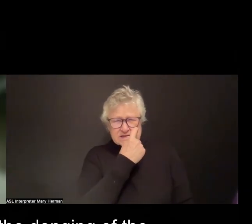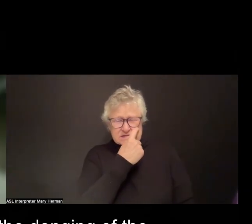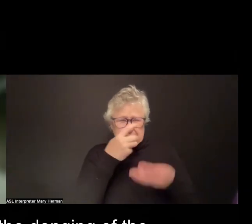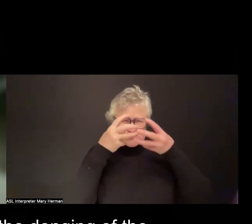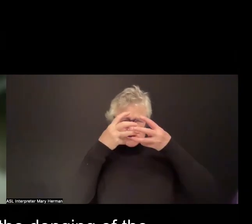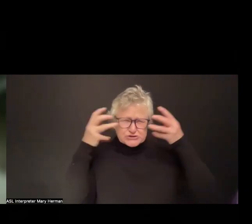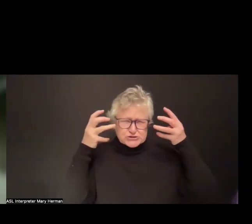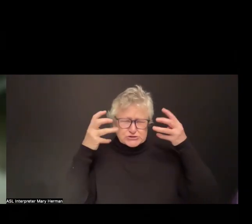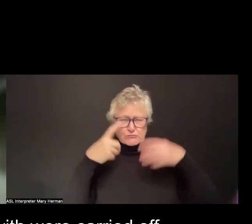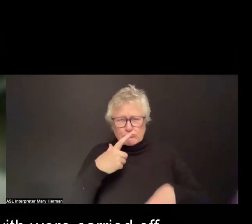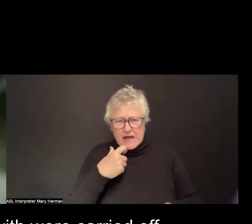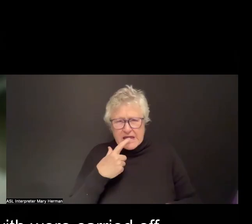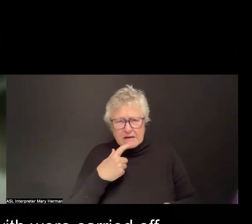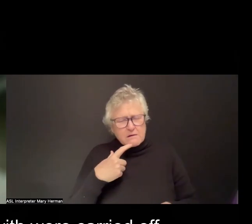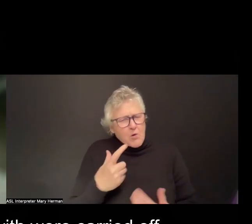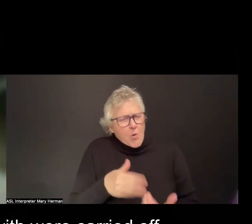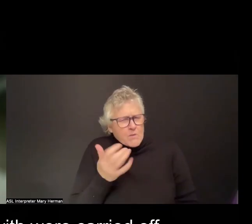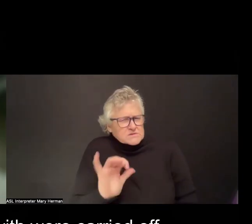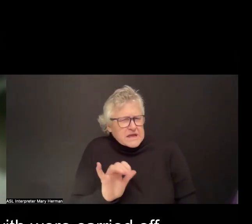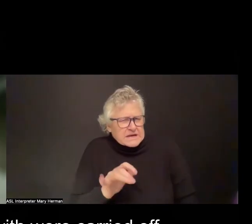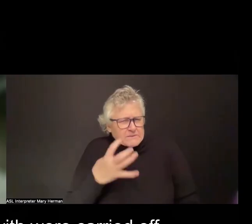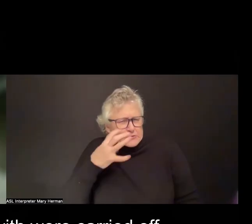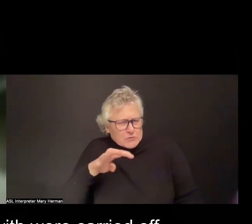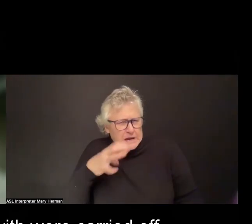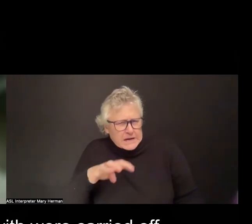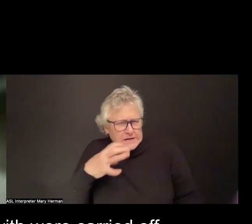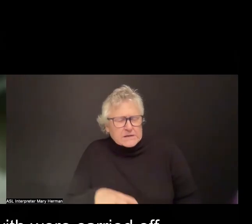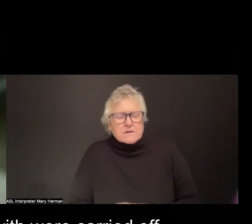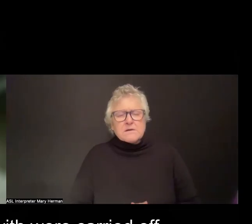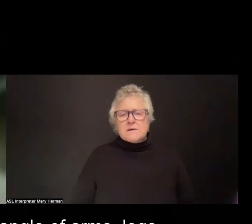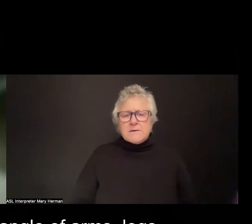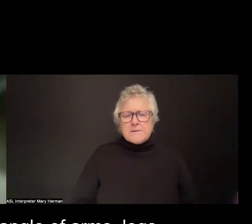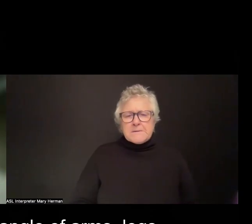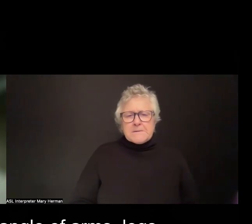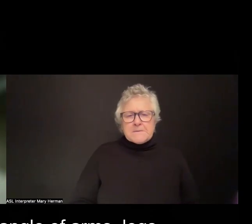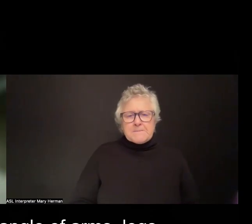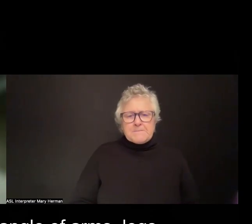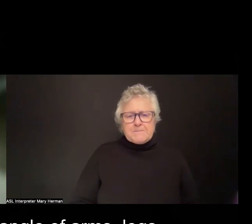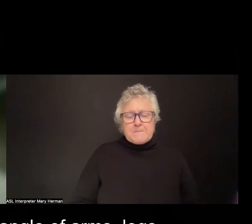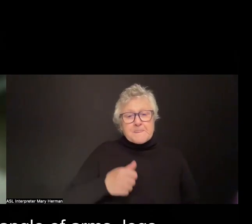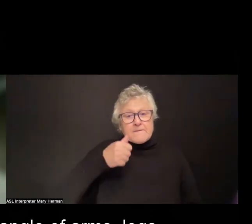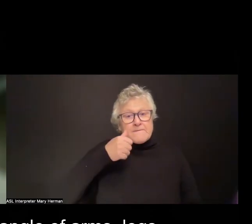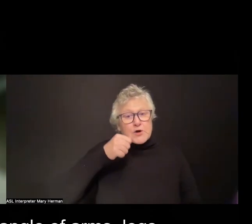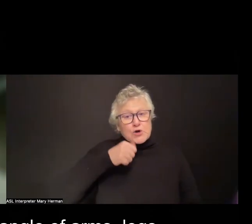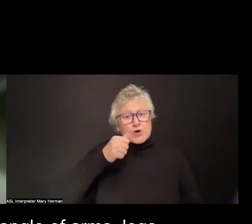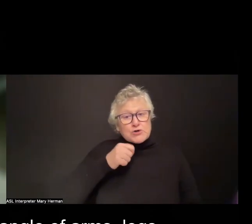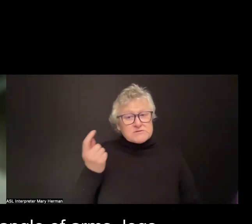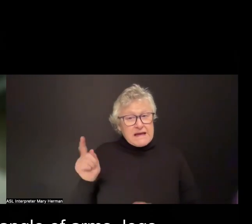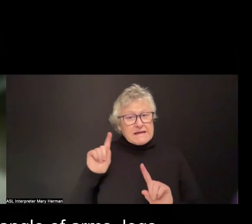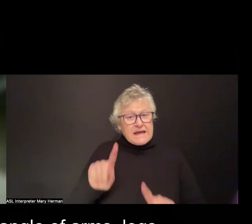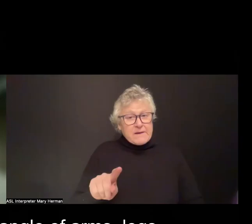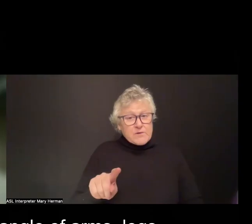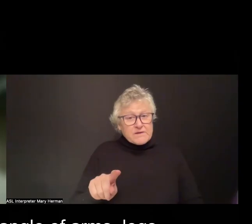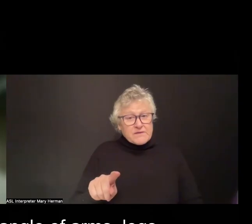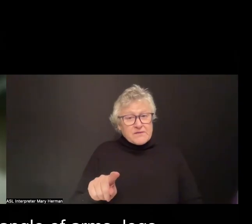bell in my ears. The girls I came with were carried off in the crush, and I couldn't even find Mrs. Tomlinson in the tangle of arms and legs, skirts and